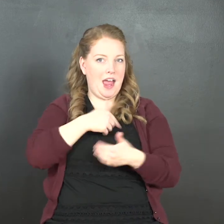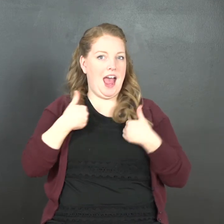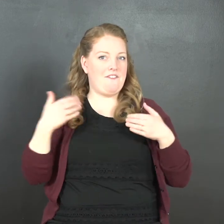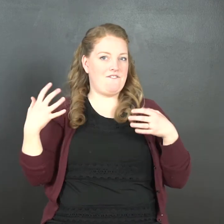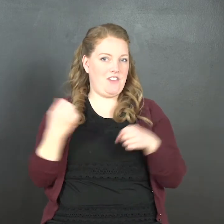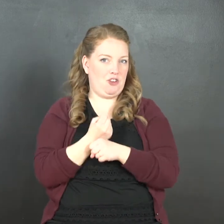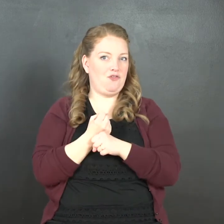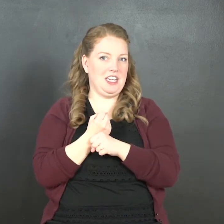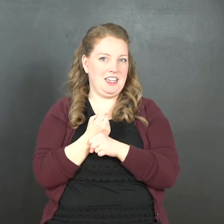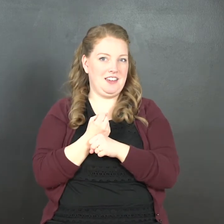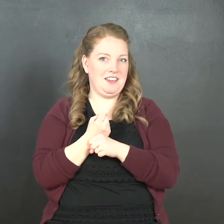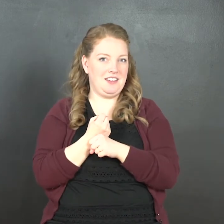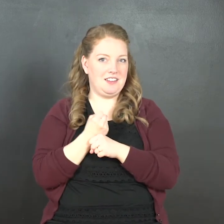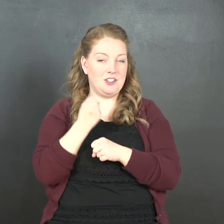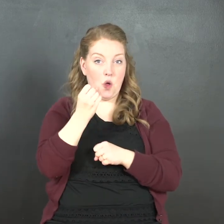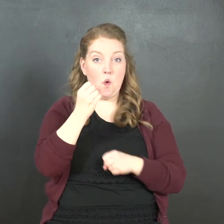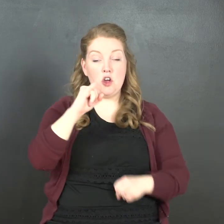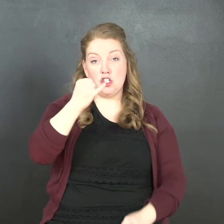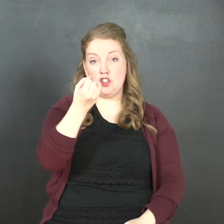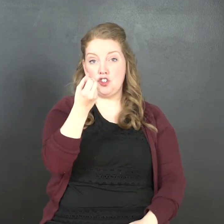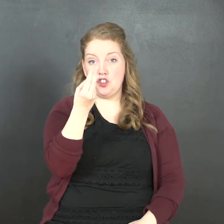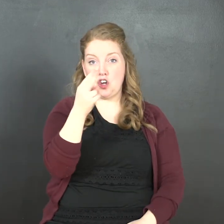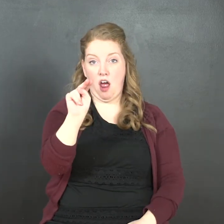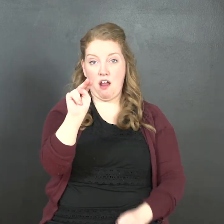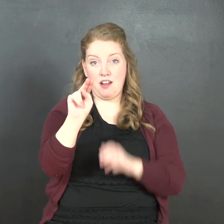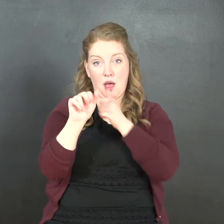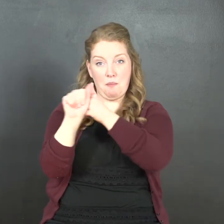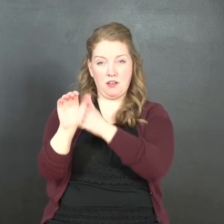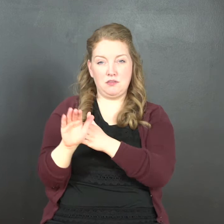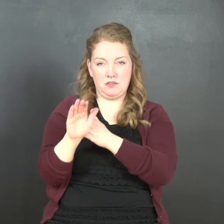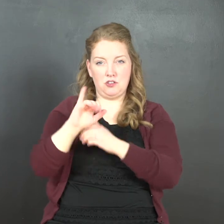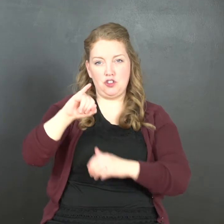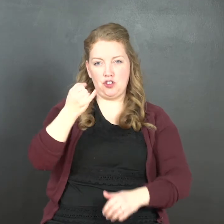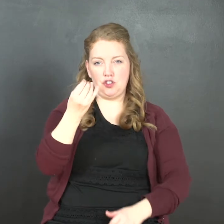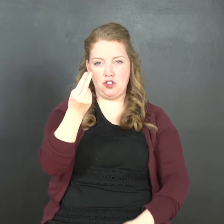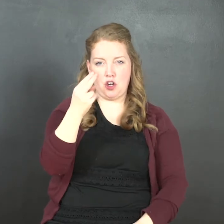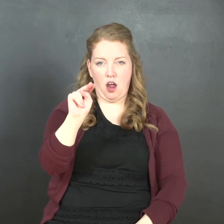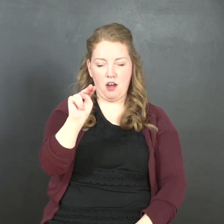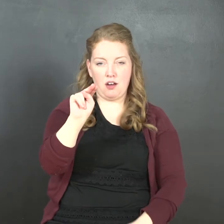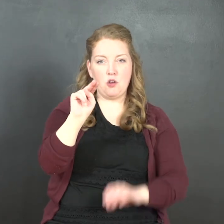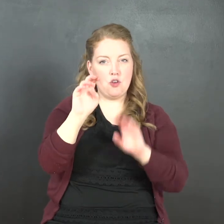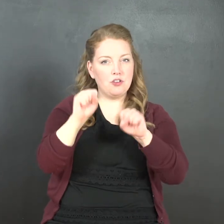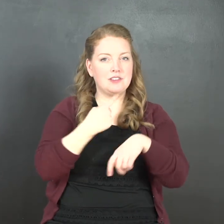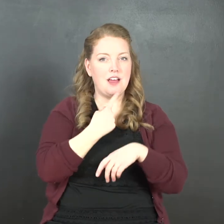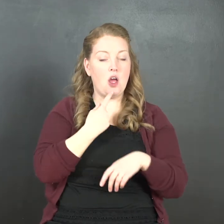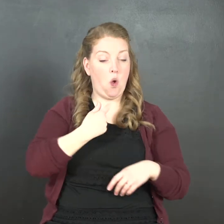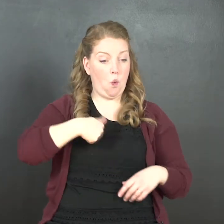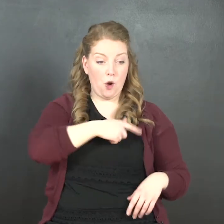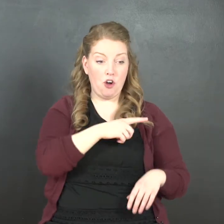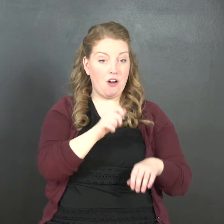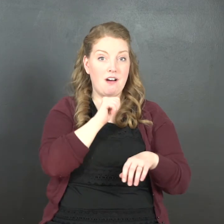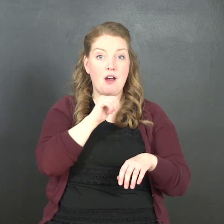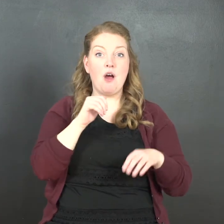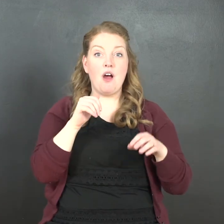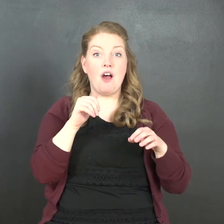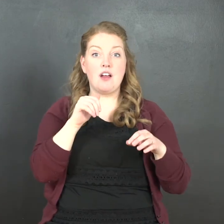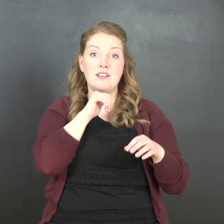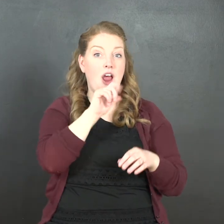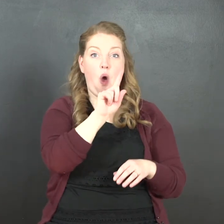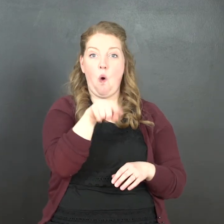rose again, giving us the victory, so that John could say, we are